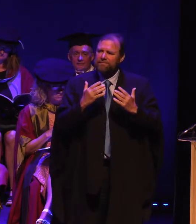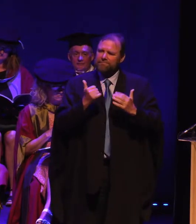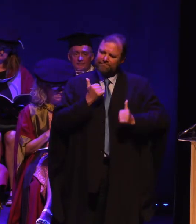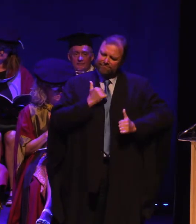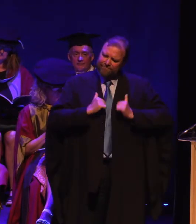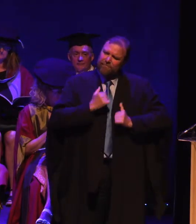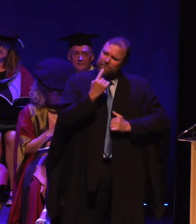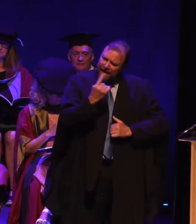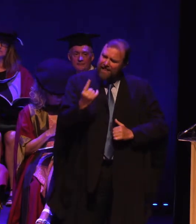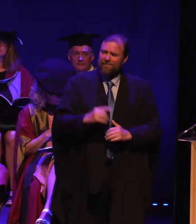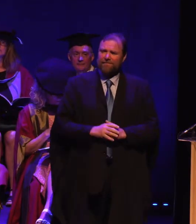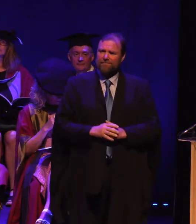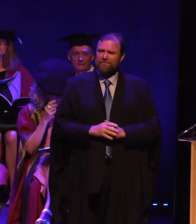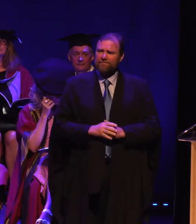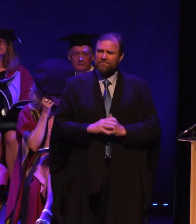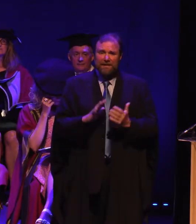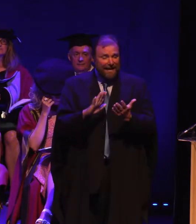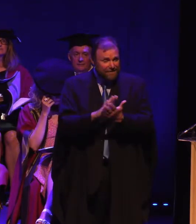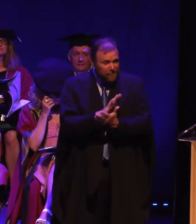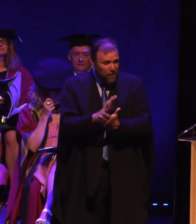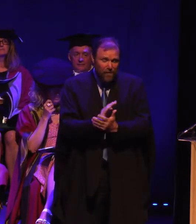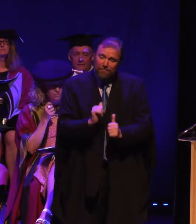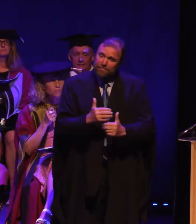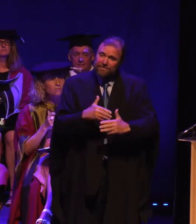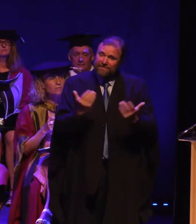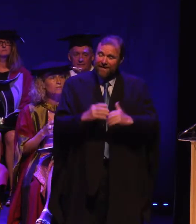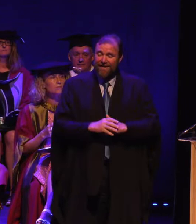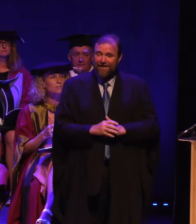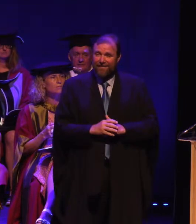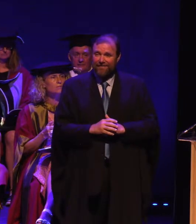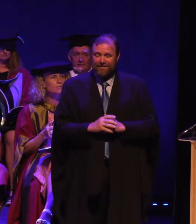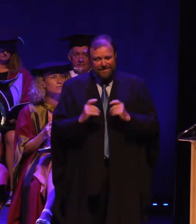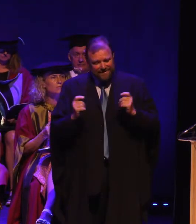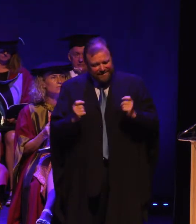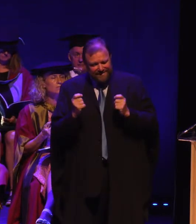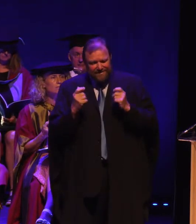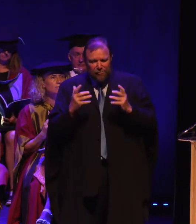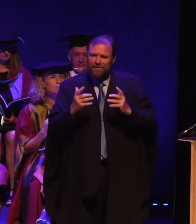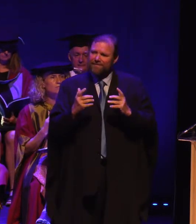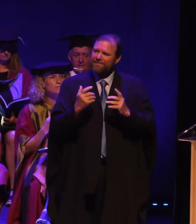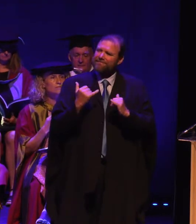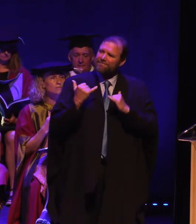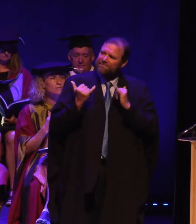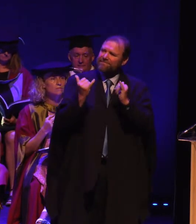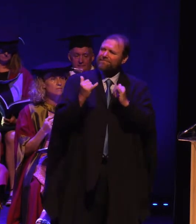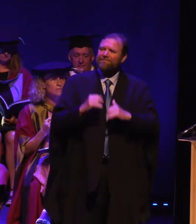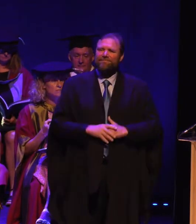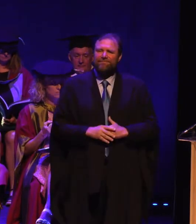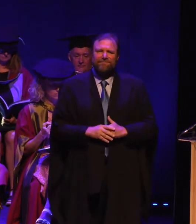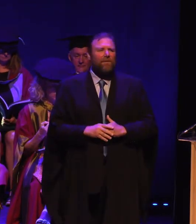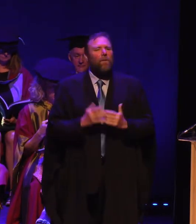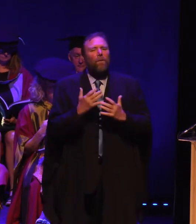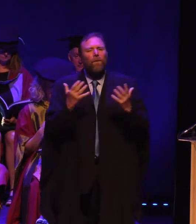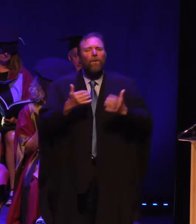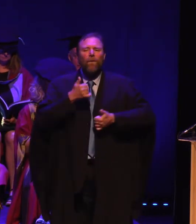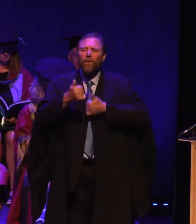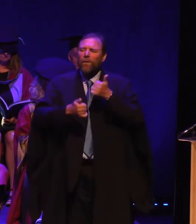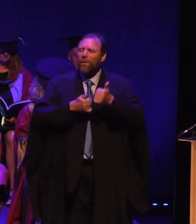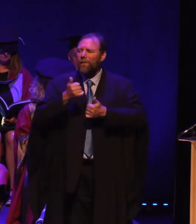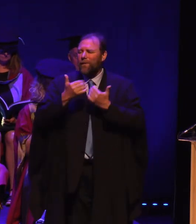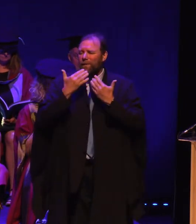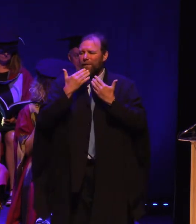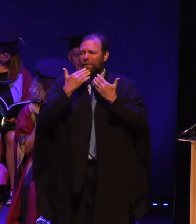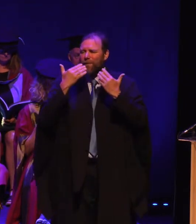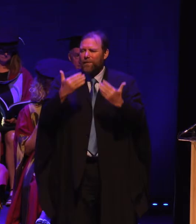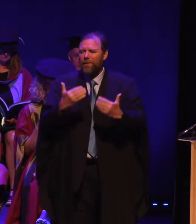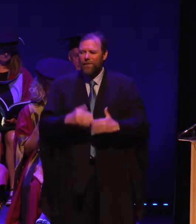yourselves and enjoy this great day of ceremony and celebration. Many, many congratulations.